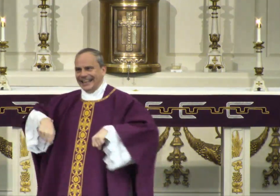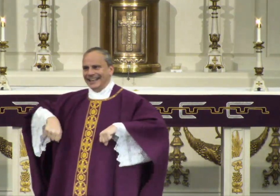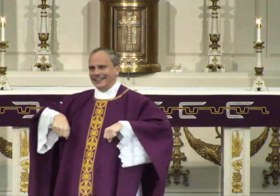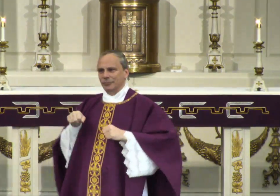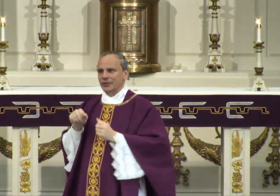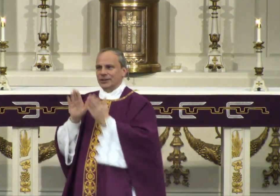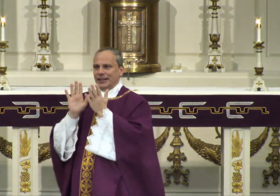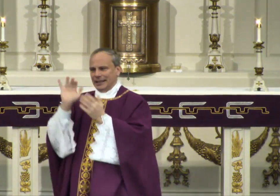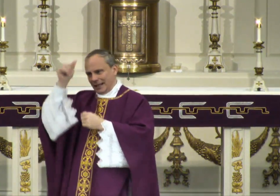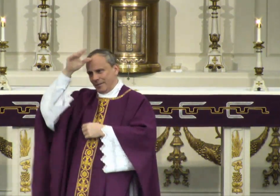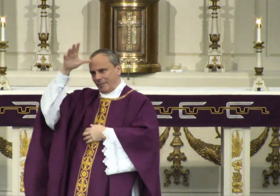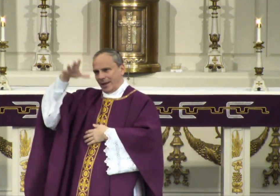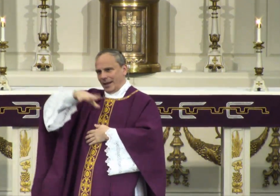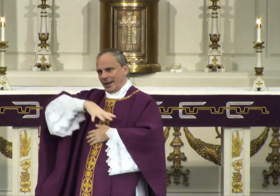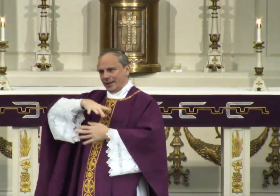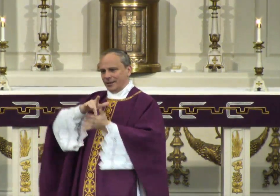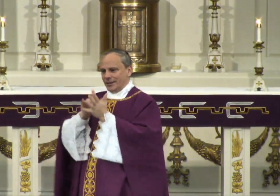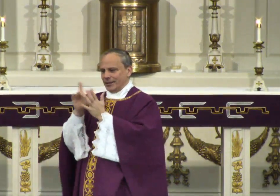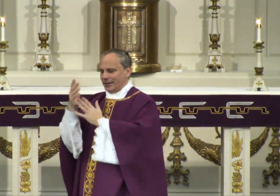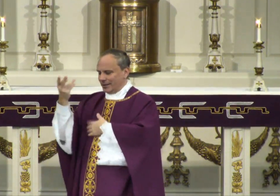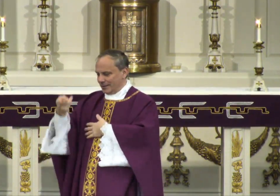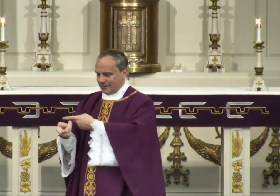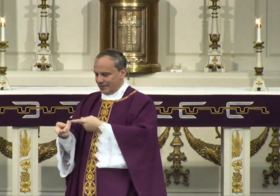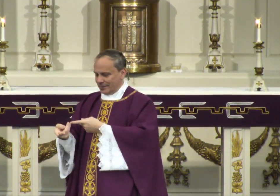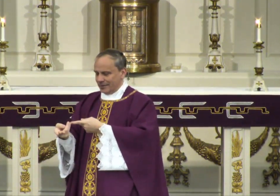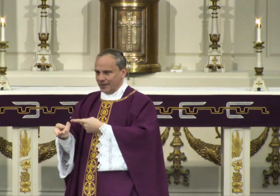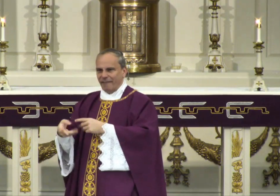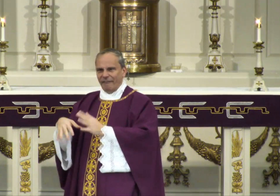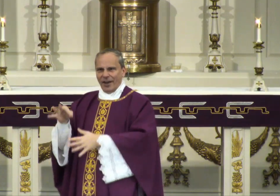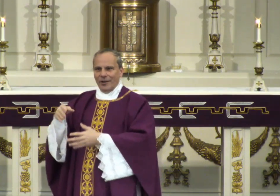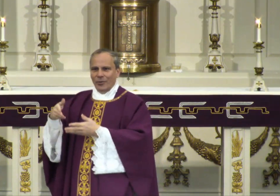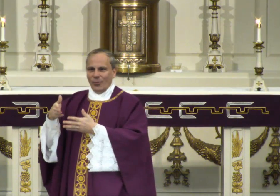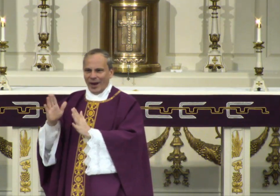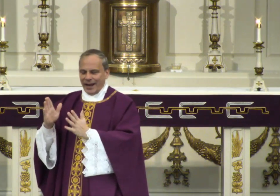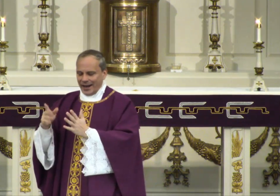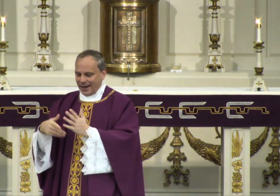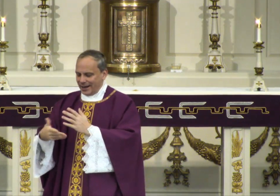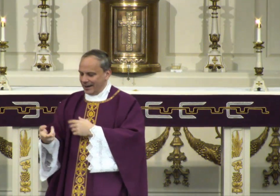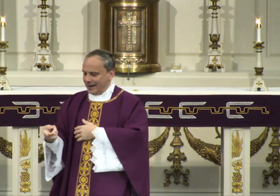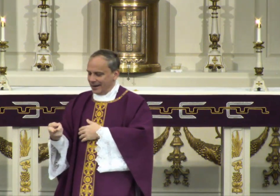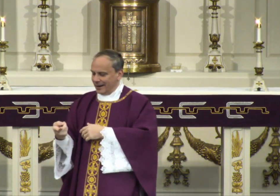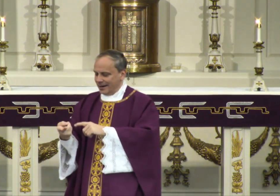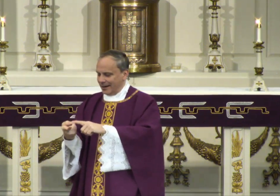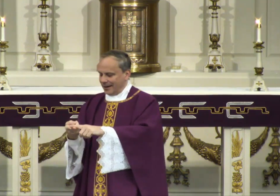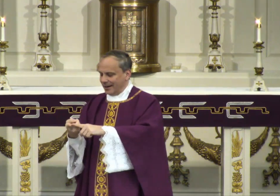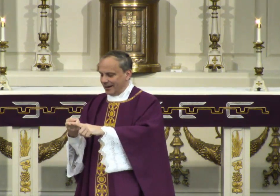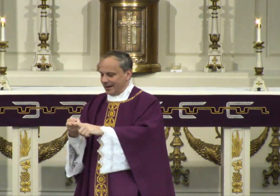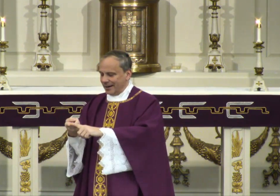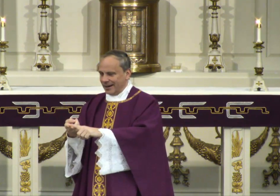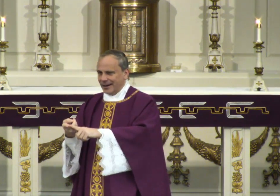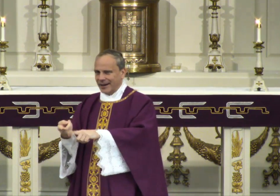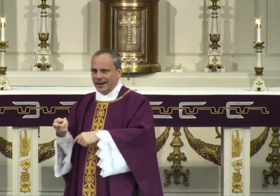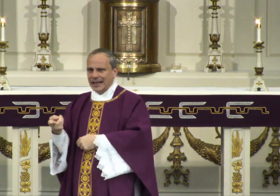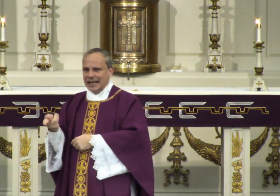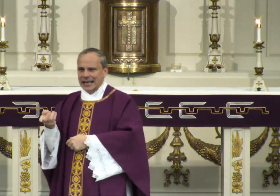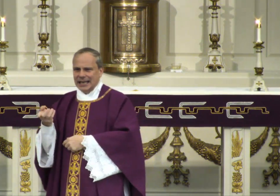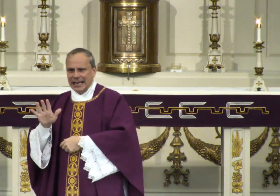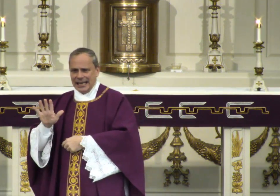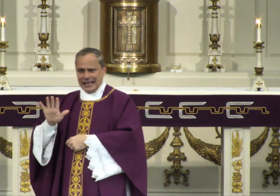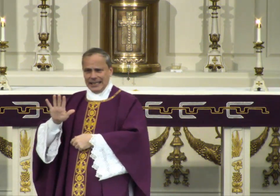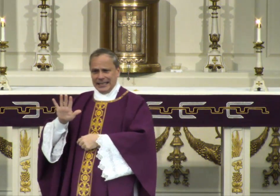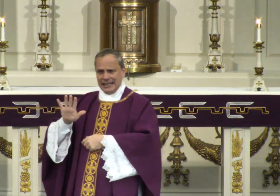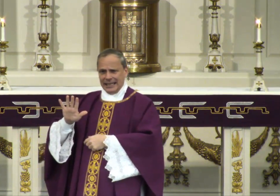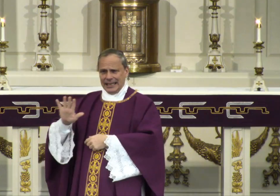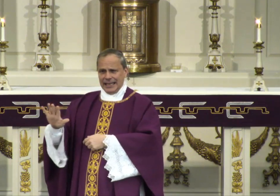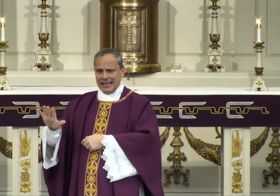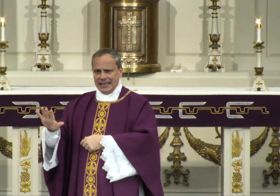It may be thought that it was impossible, but indeed it became possible. They found a way for him to reach Jesus.